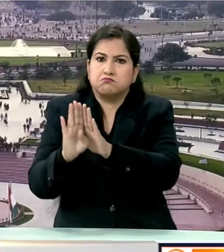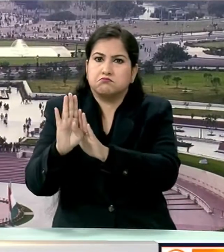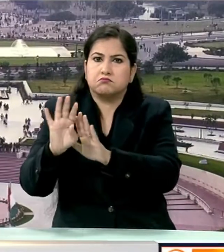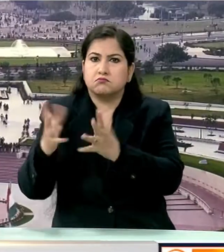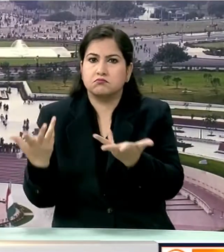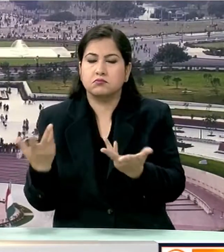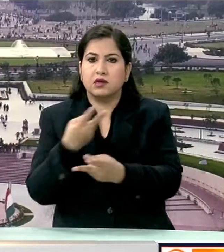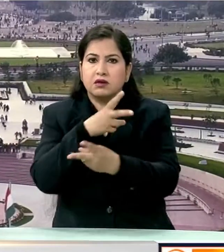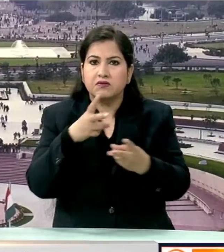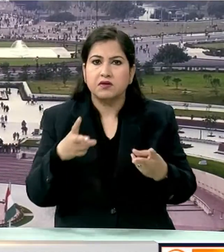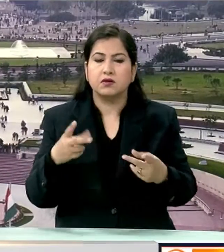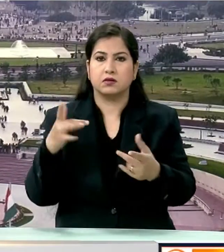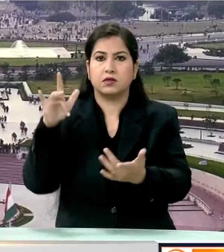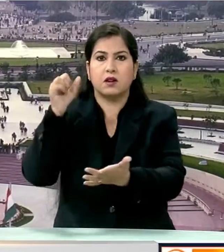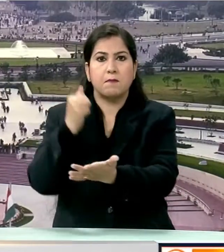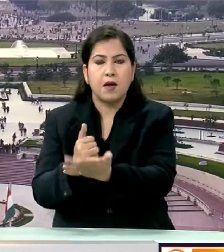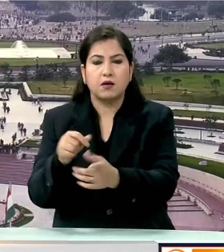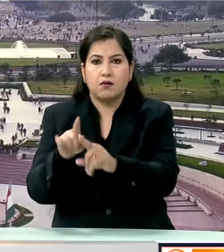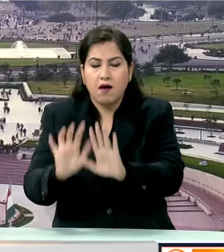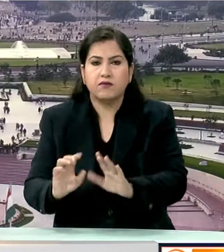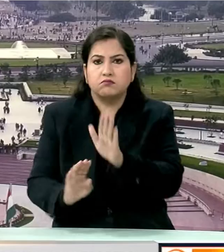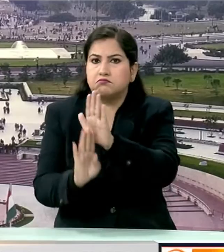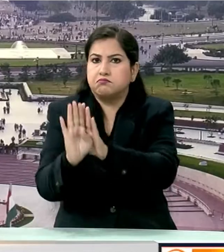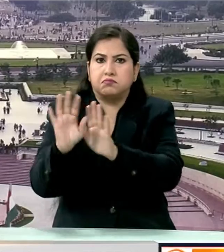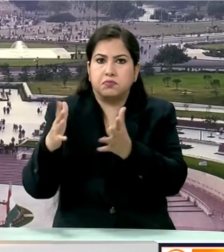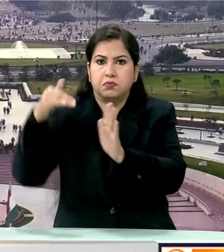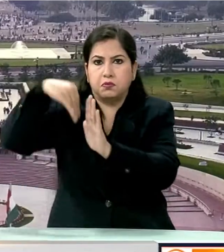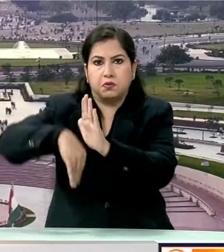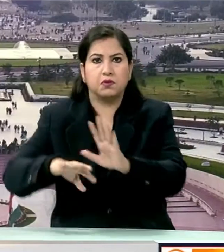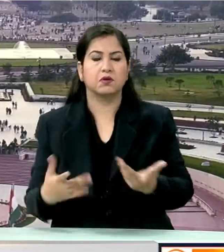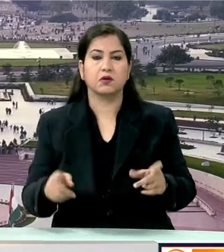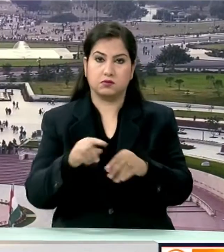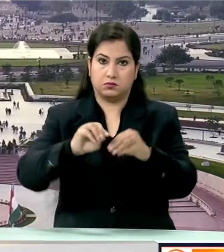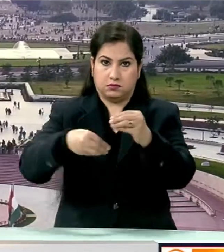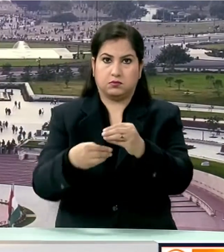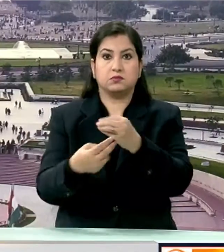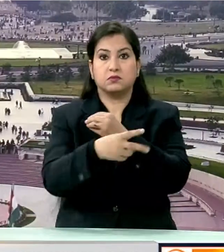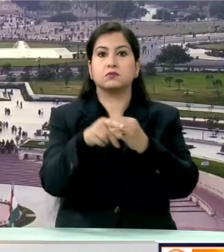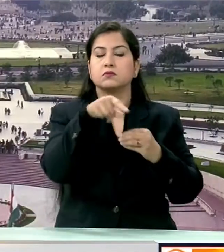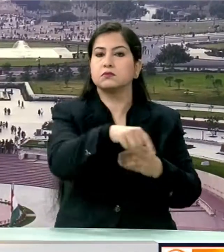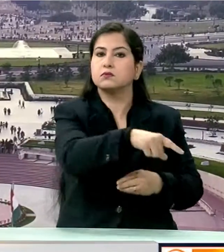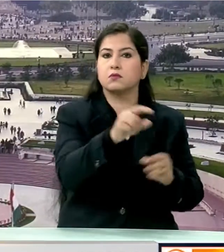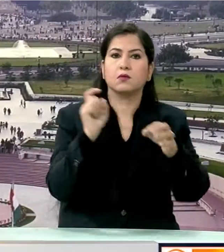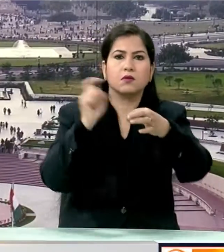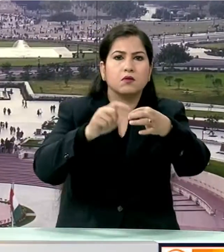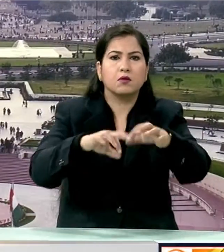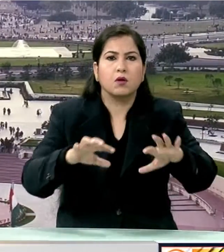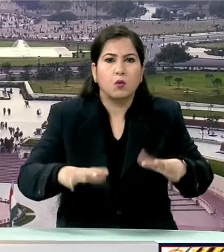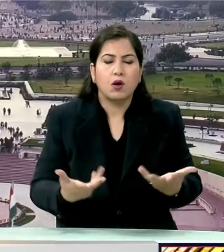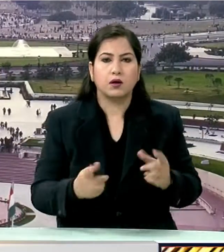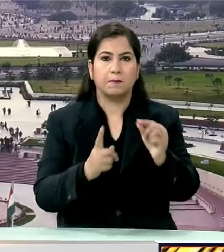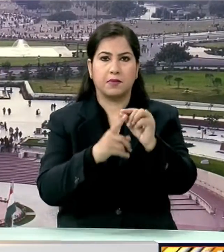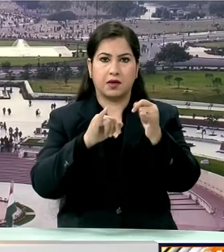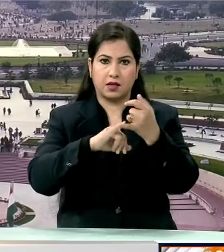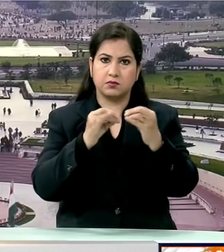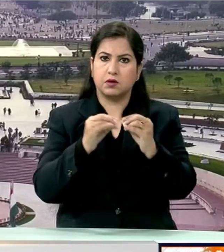off despite specific action taken by the central bank. Further, heads of these banks were also asked why growth at PSBs